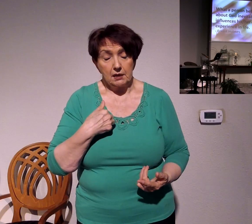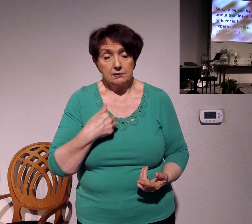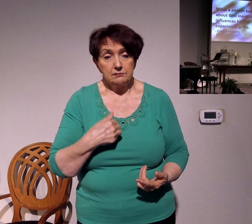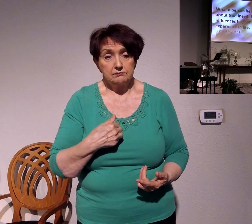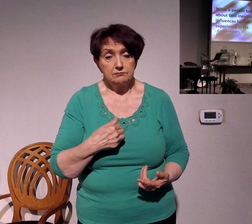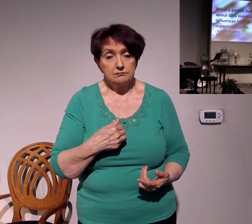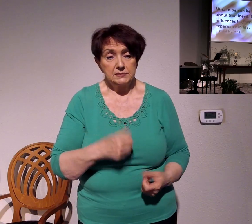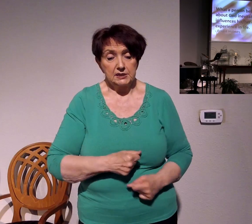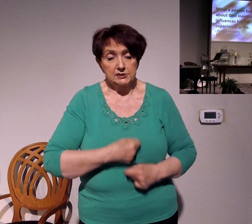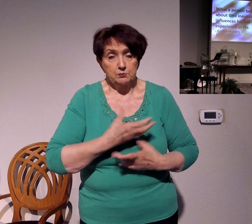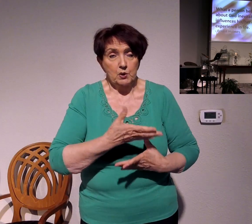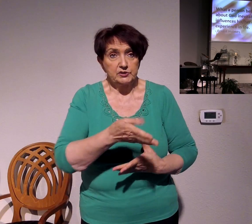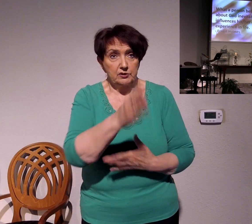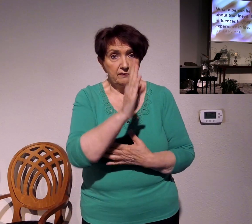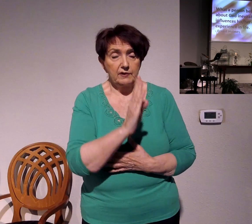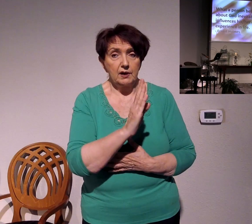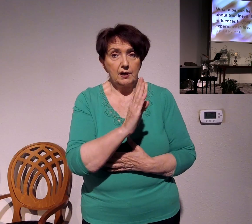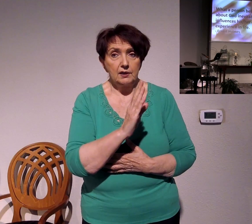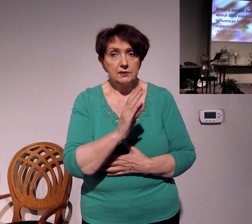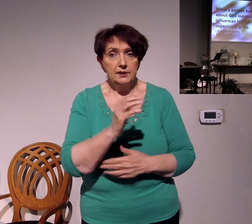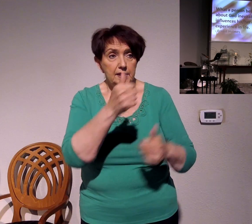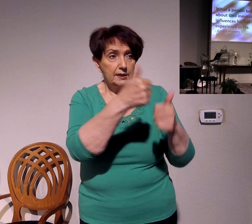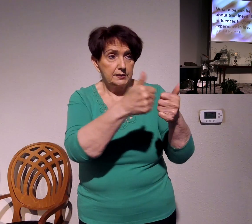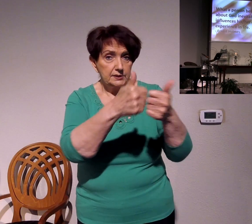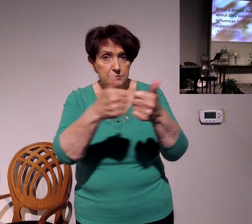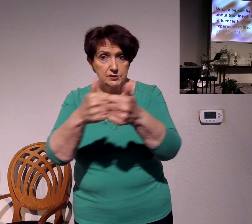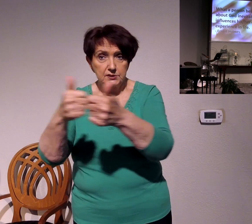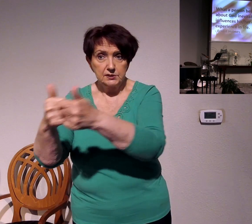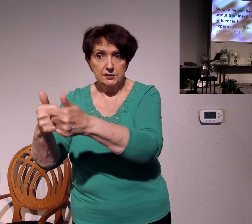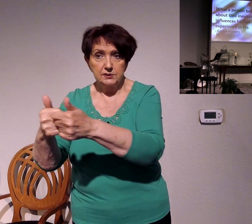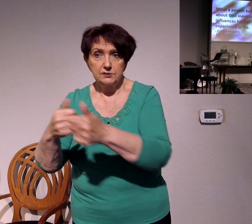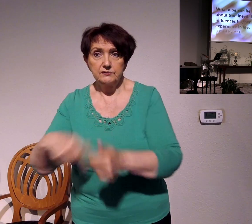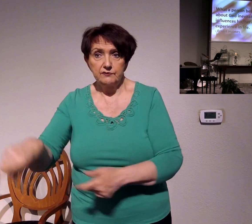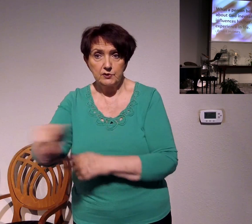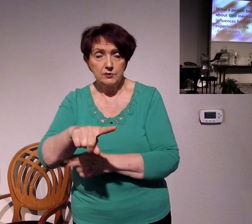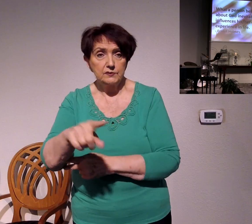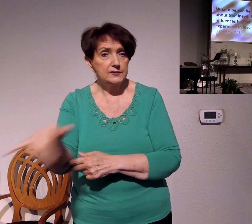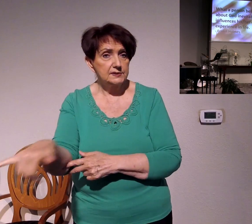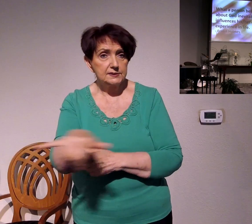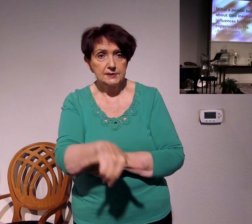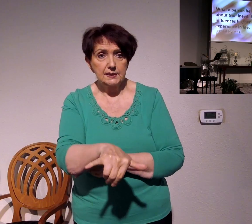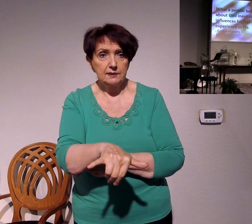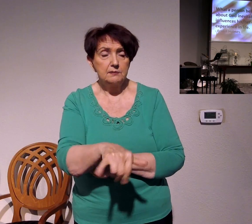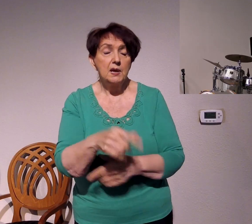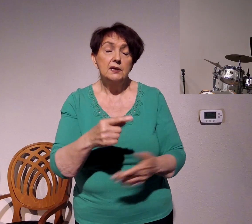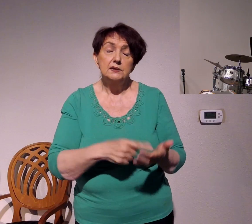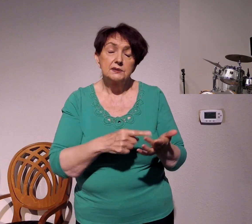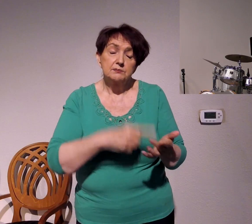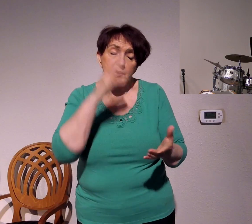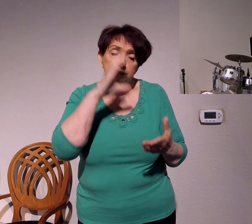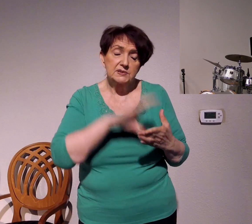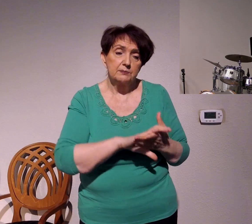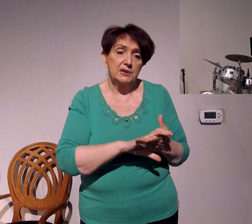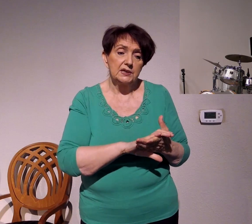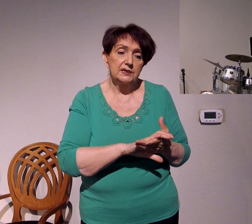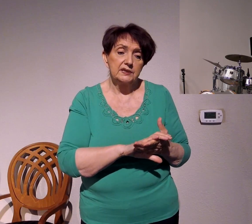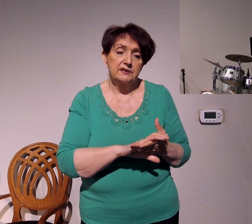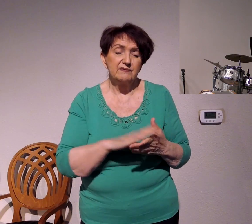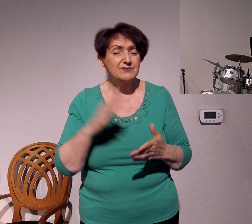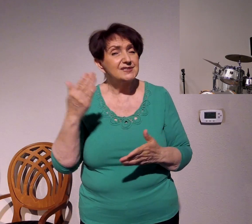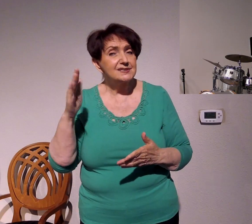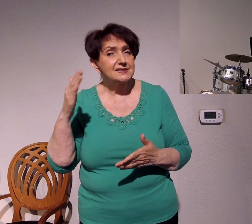these expressions here are as well, I sometimes believe and I sometimes appear to